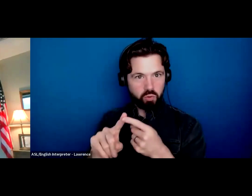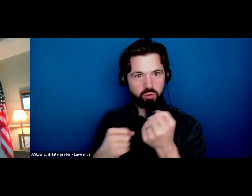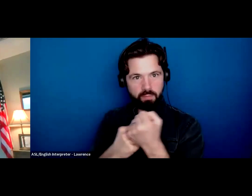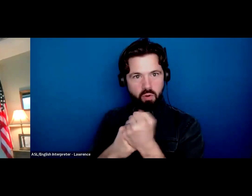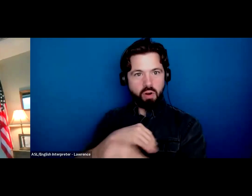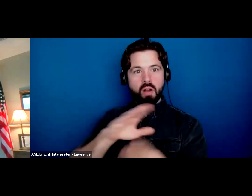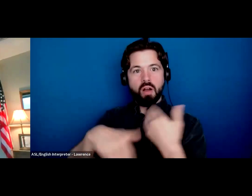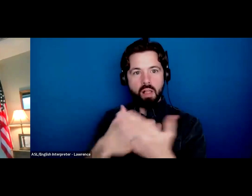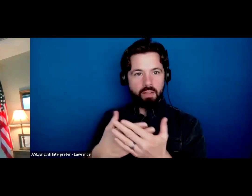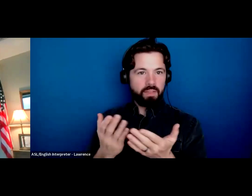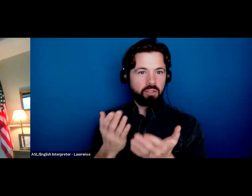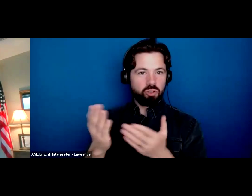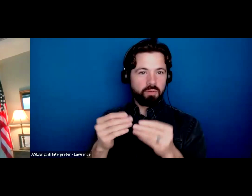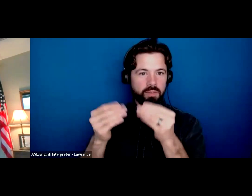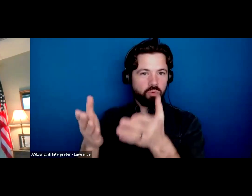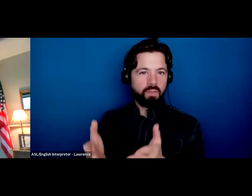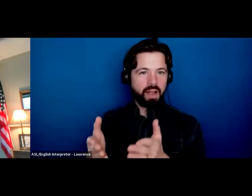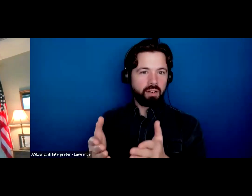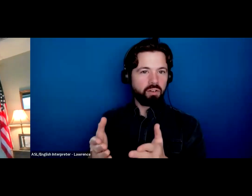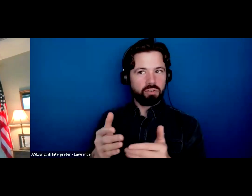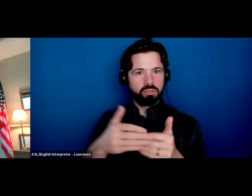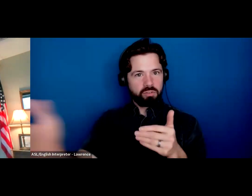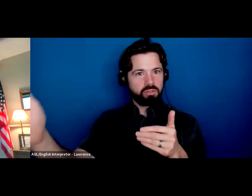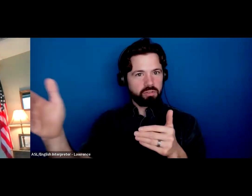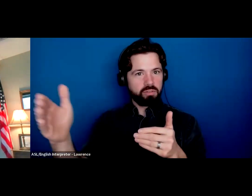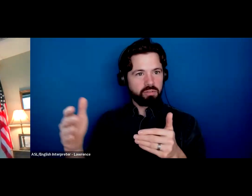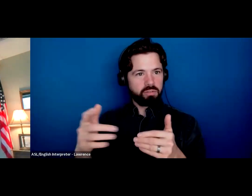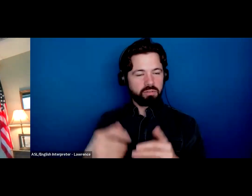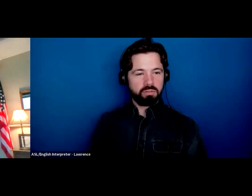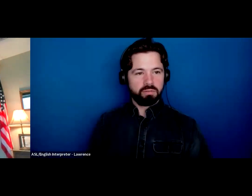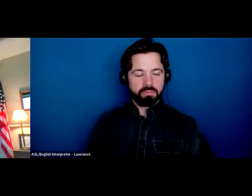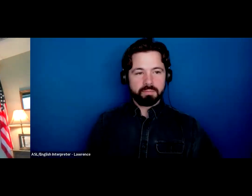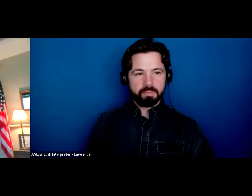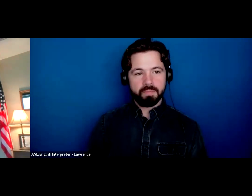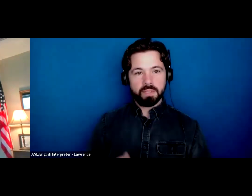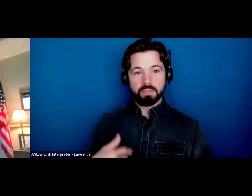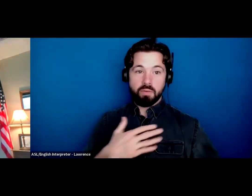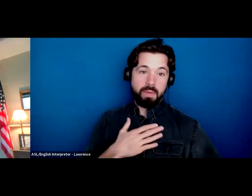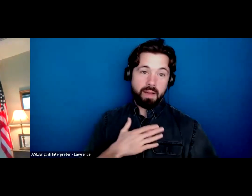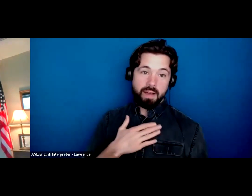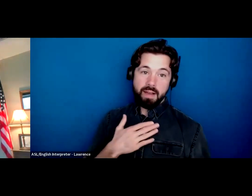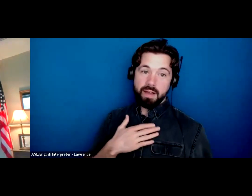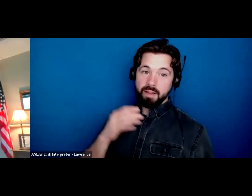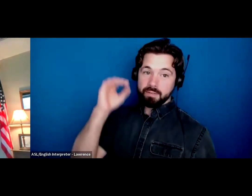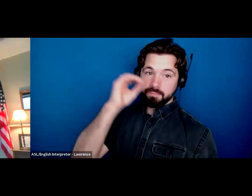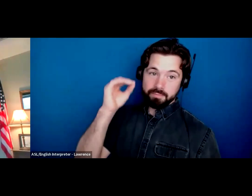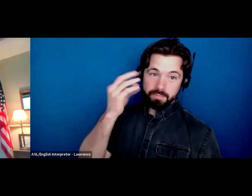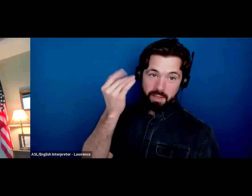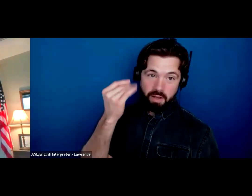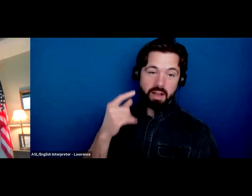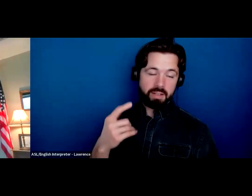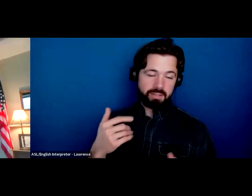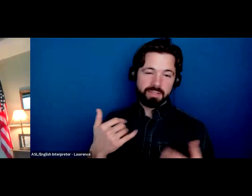service providers moving forward. So I will just tell you, we continue to have very